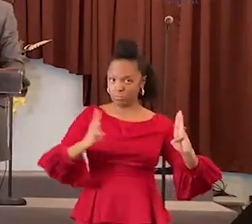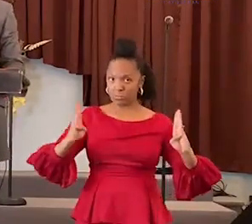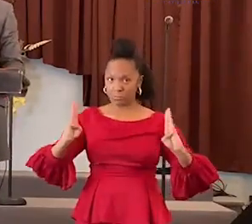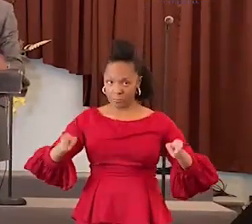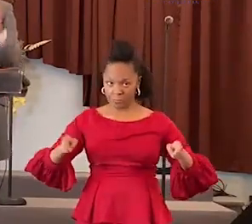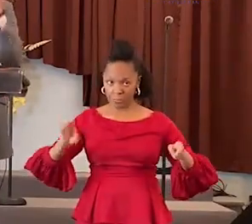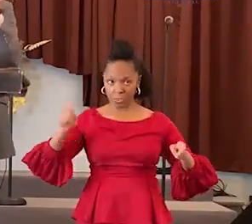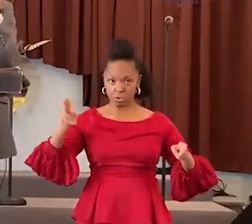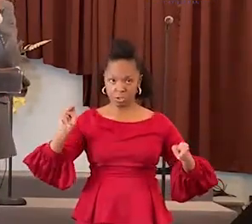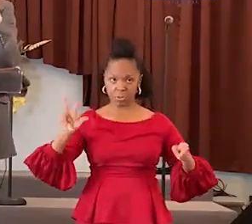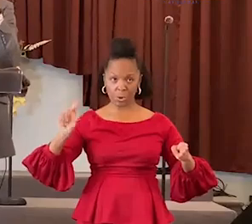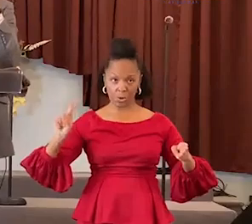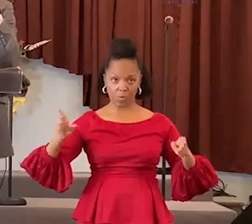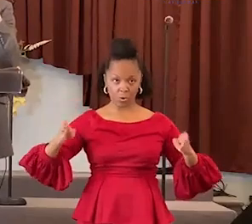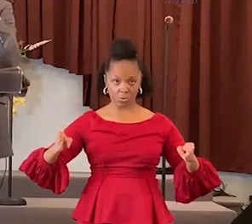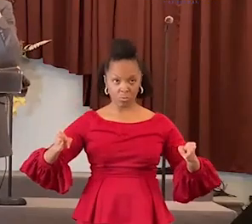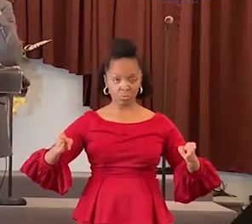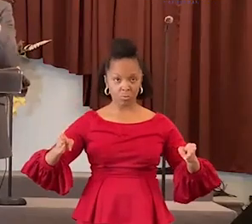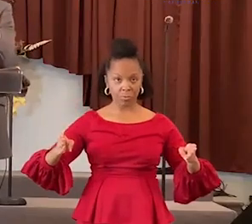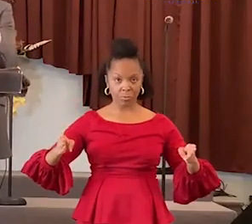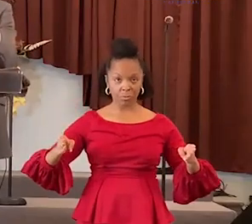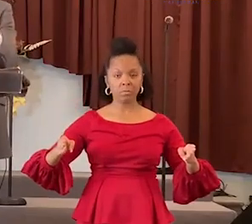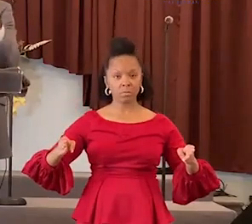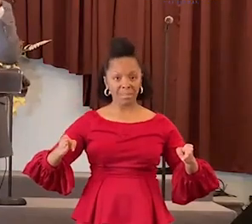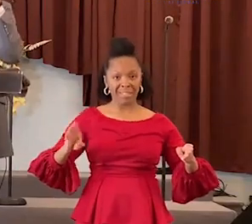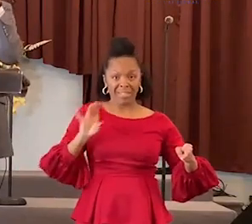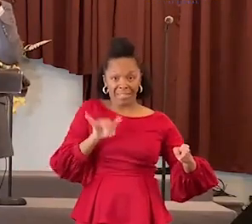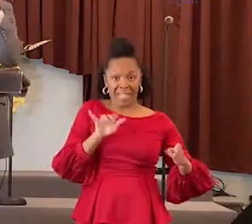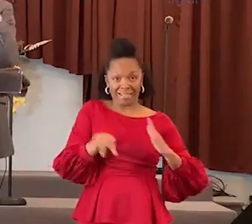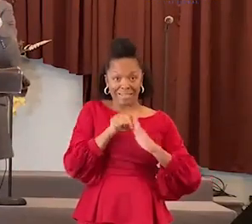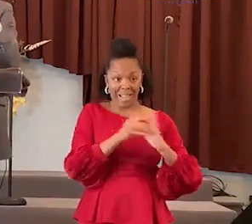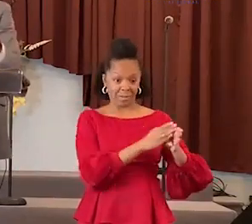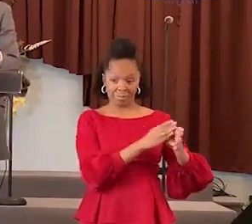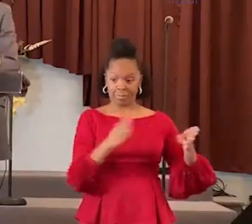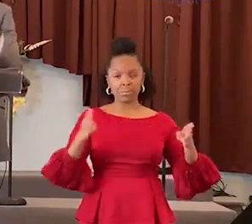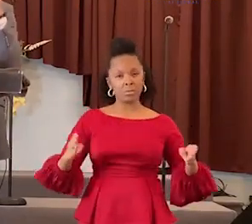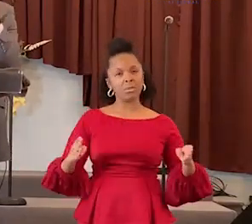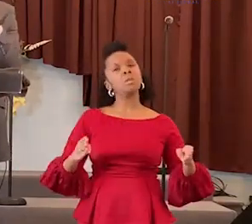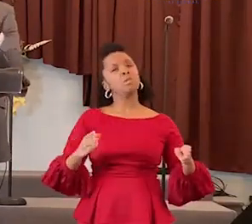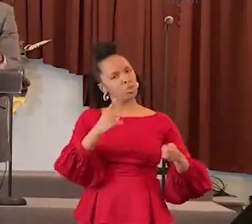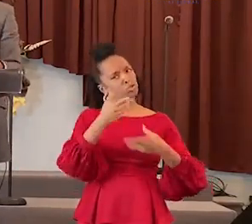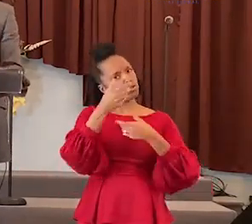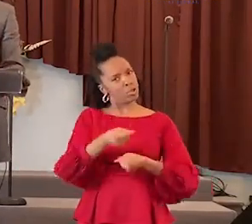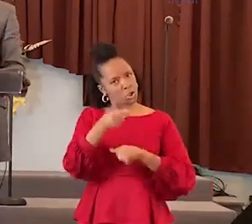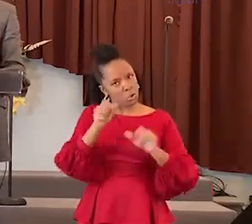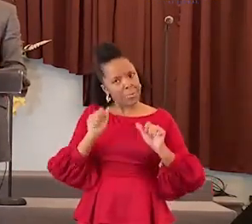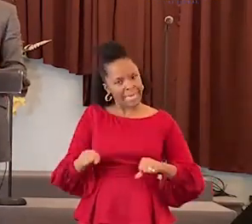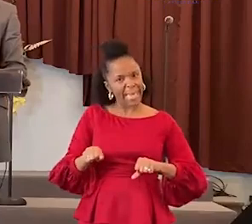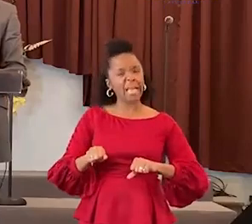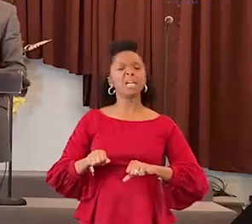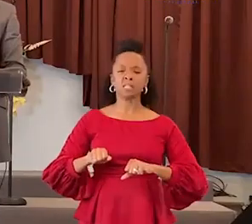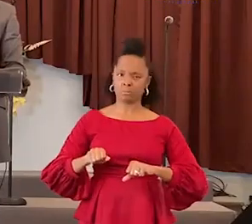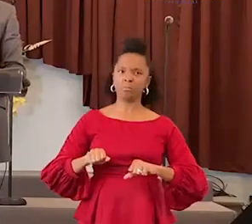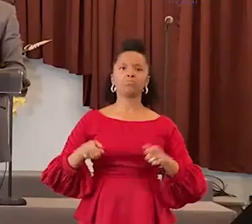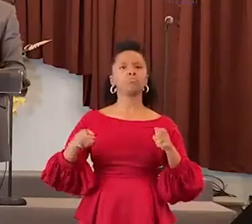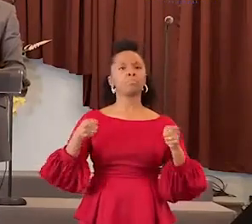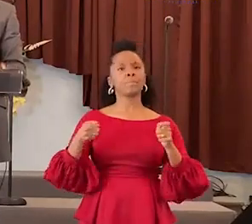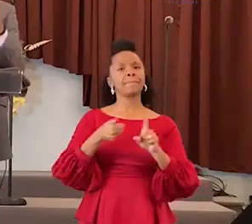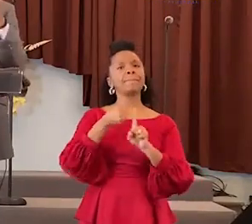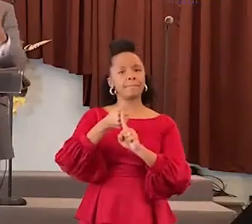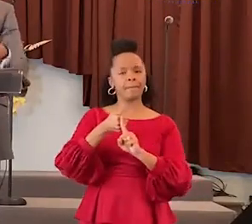31st. Come on, I want you to believe God that I'm going to discipline myself for 21 days. I'm going to